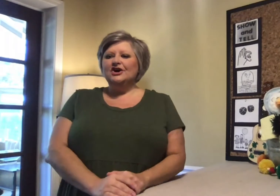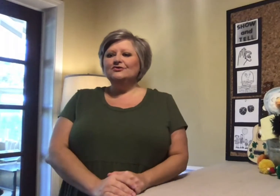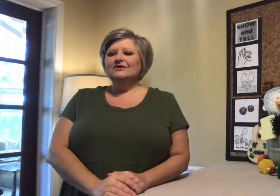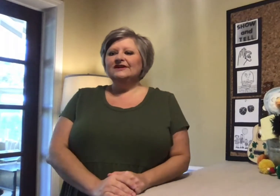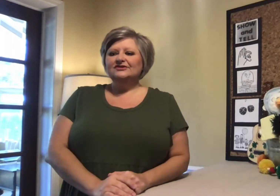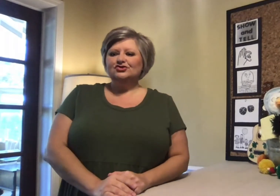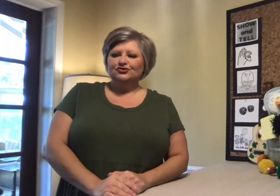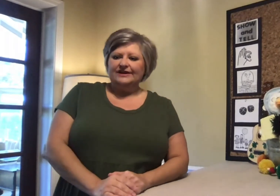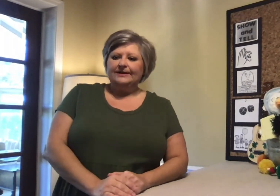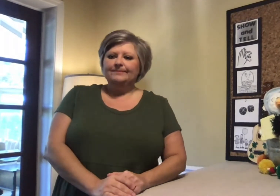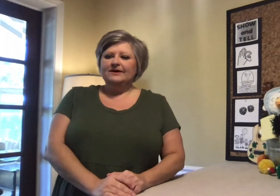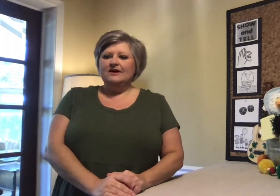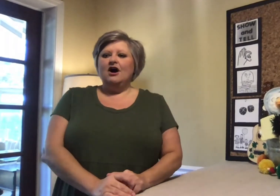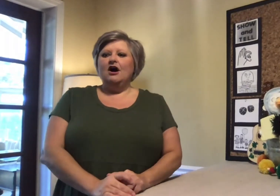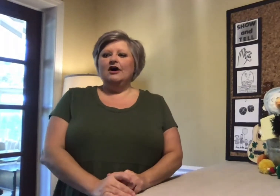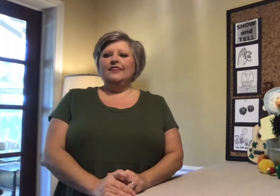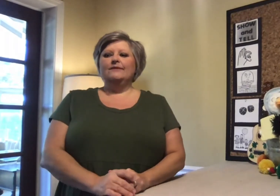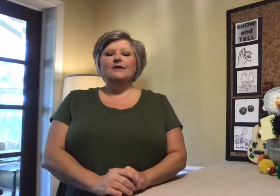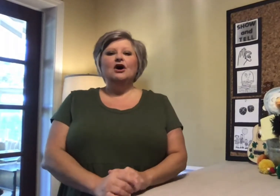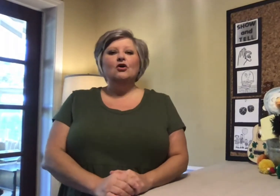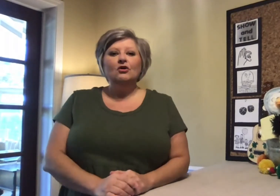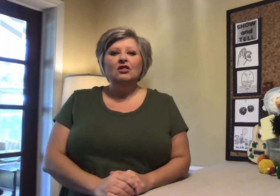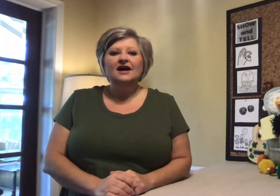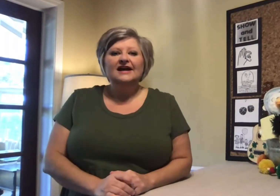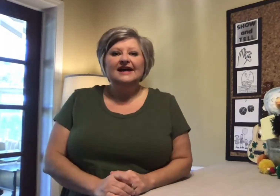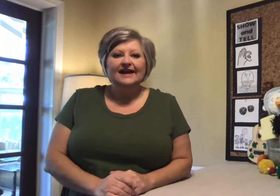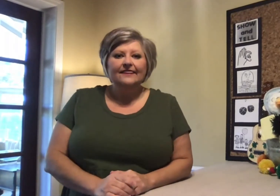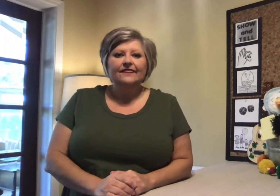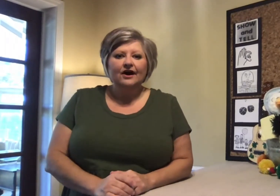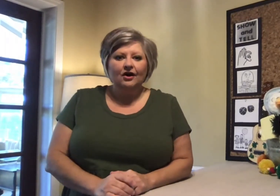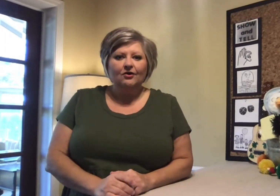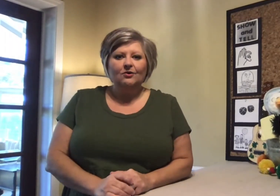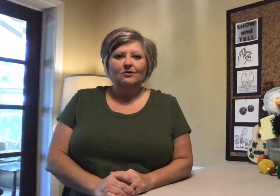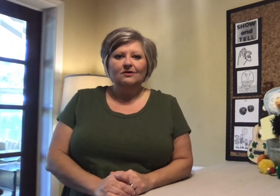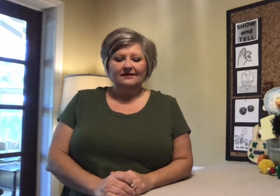Don't trip on the mole in the hole.